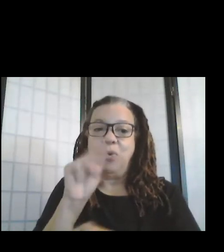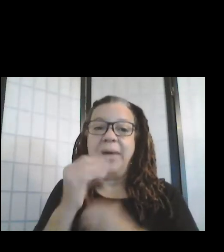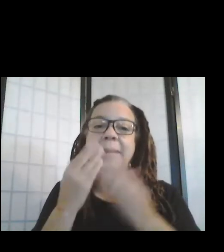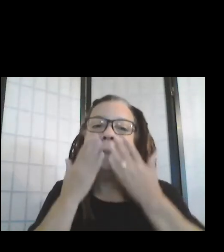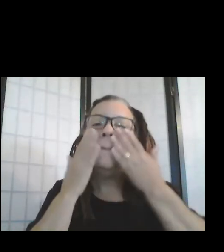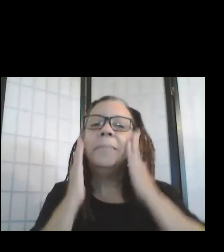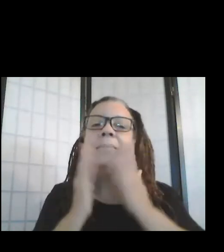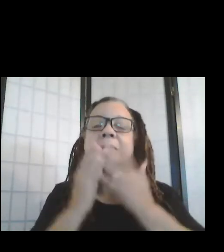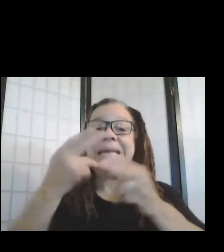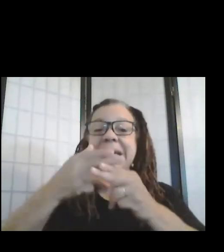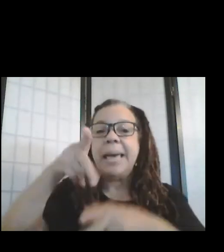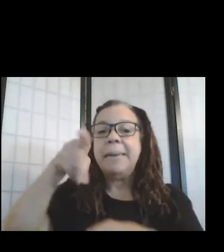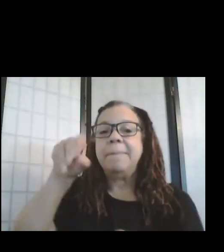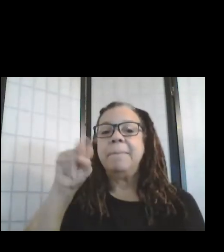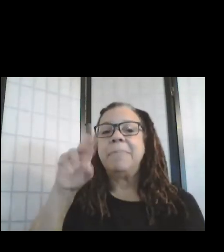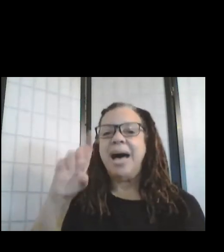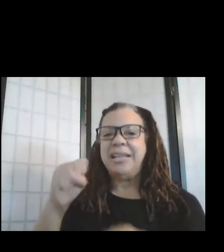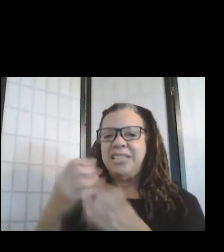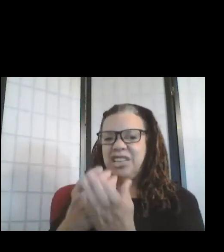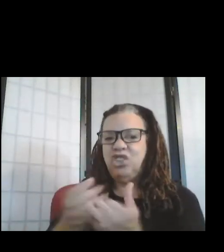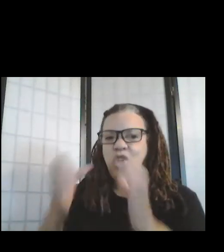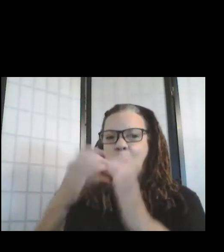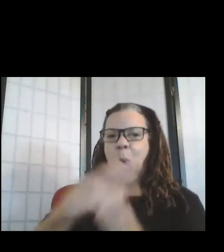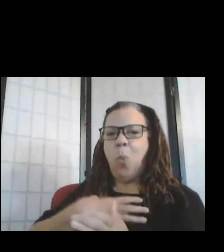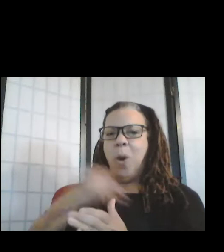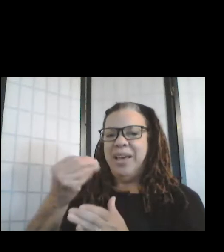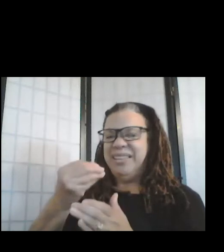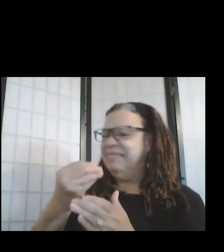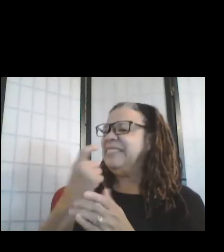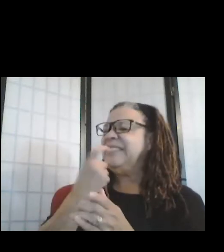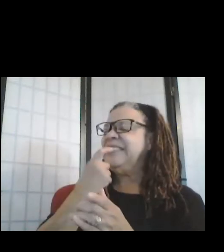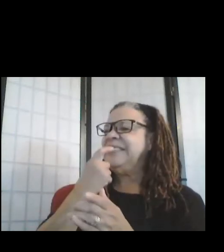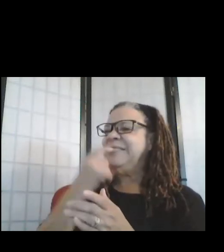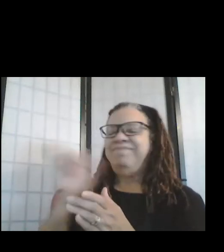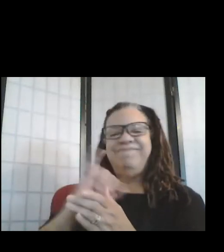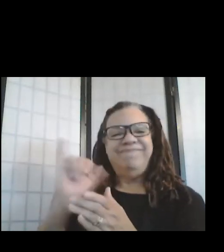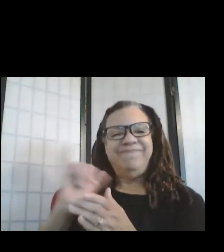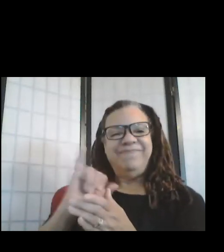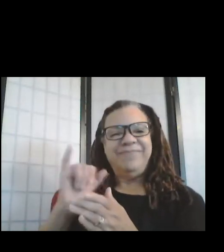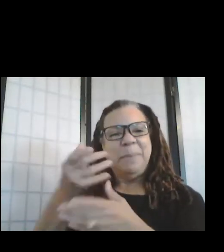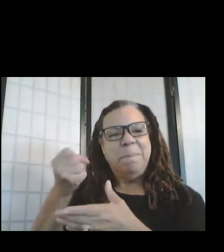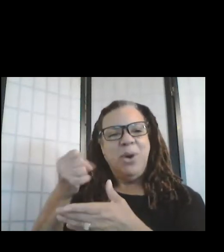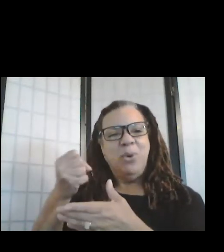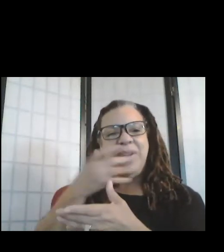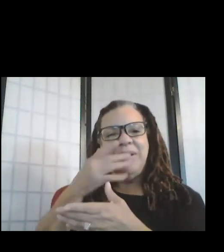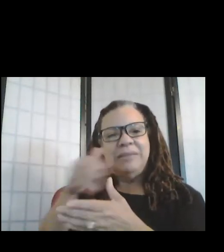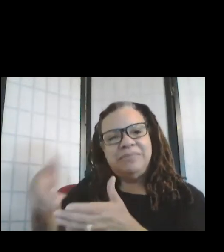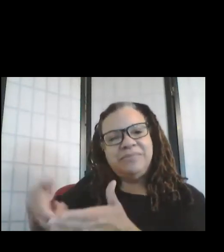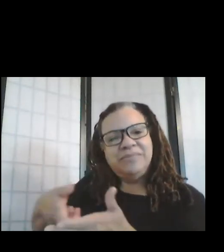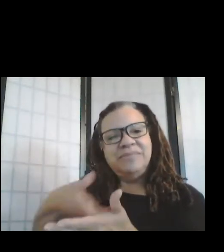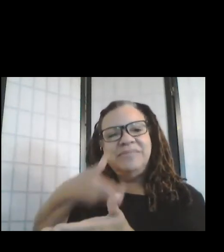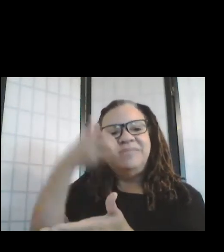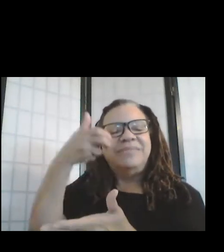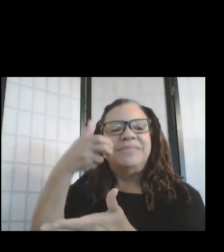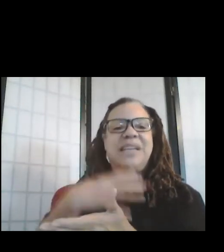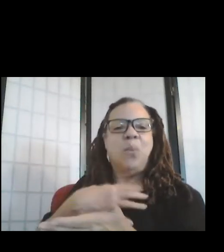the cold cream. It came in a jar of thick, milky glass, and my aunt would slip her fingers into its smooth